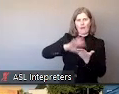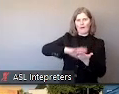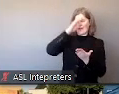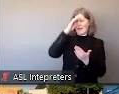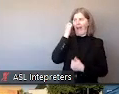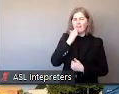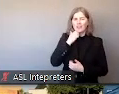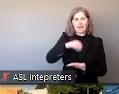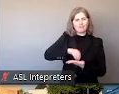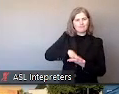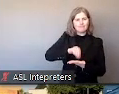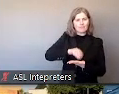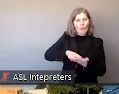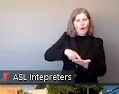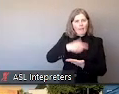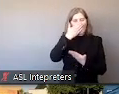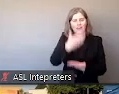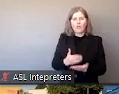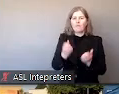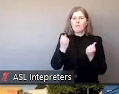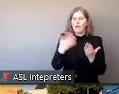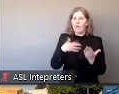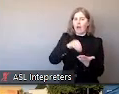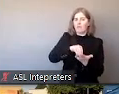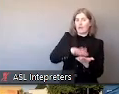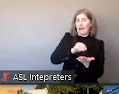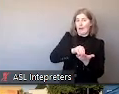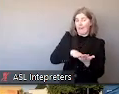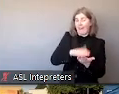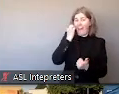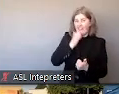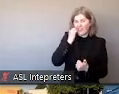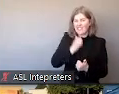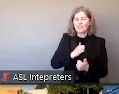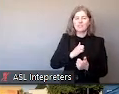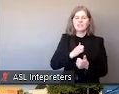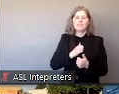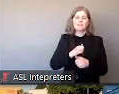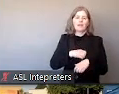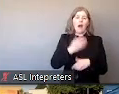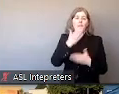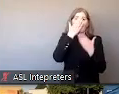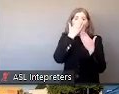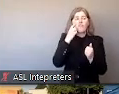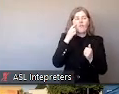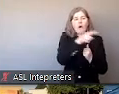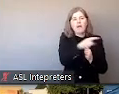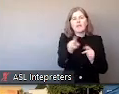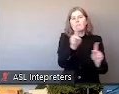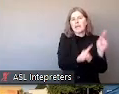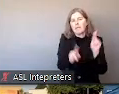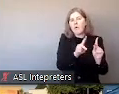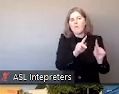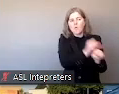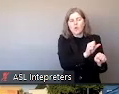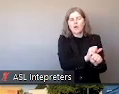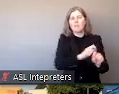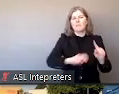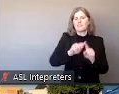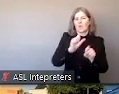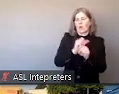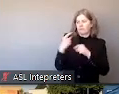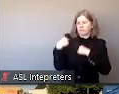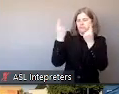thankful for. And so many of the things I write down every day are the folks and the efforts that I've mentioned just